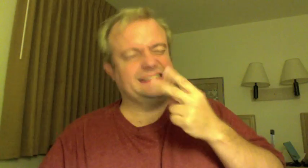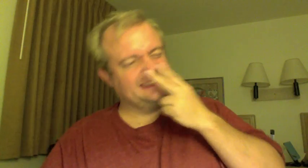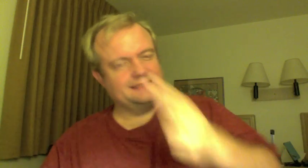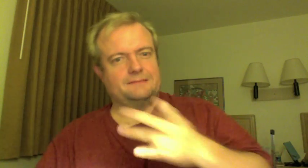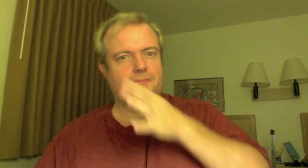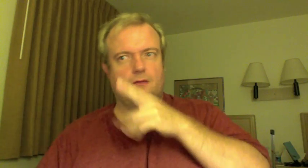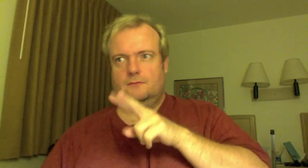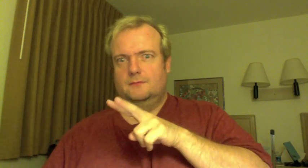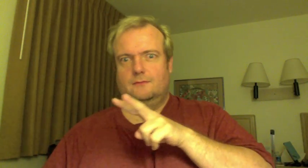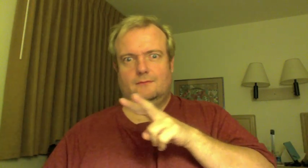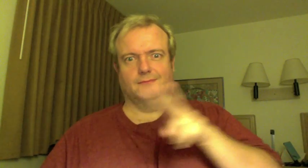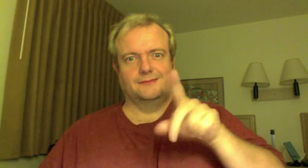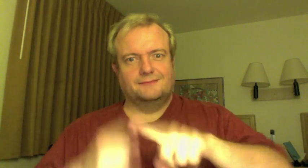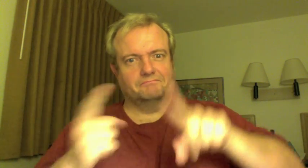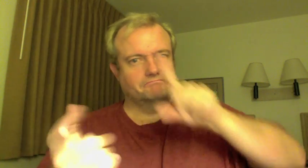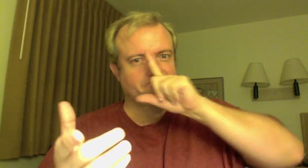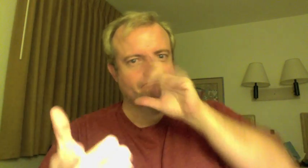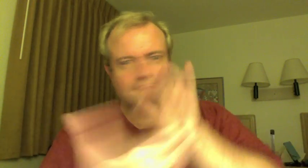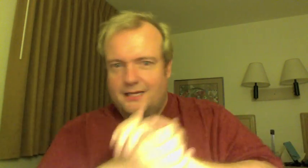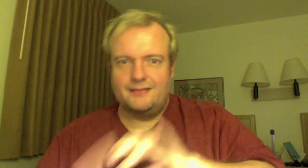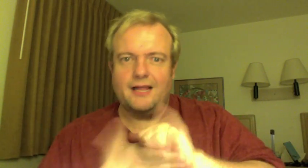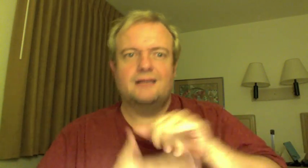same. All the others are different.